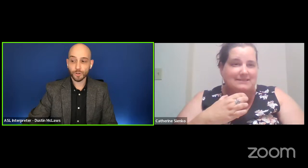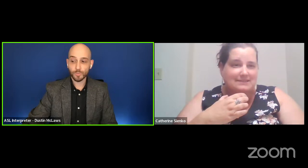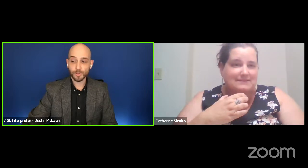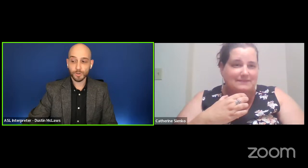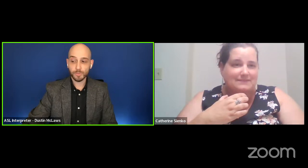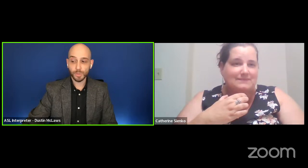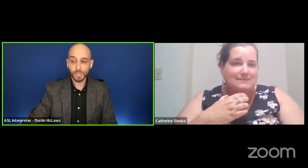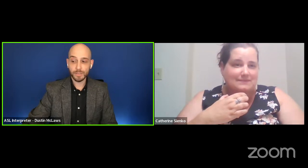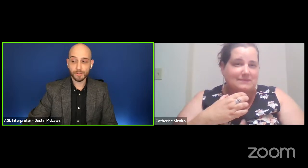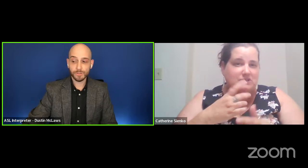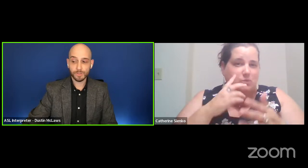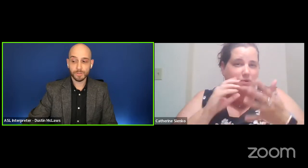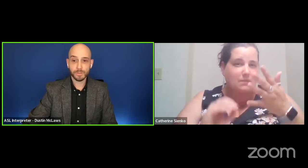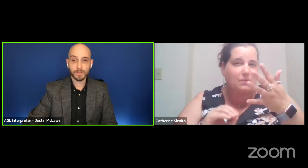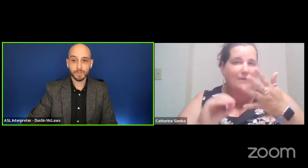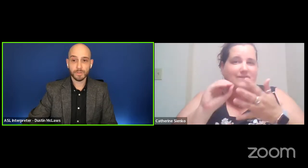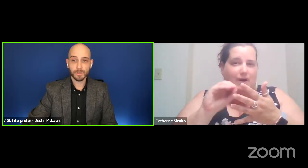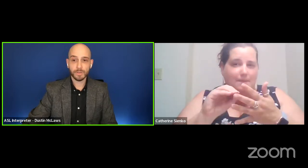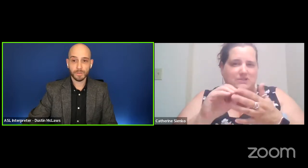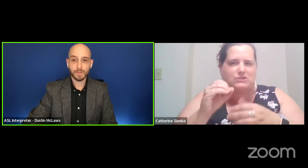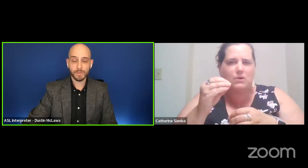the interpreter complaints.